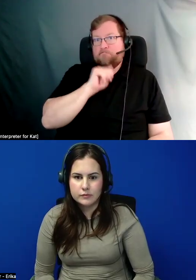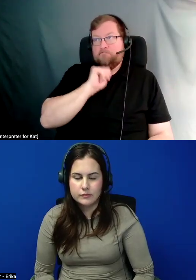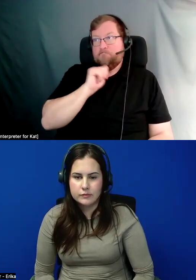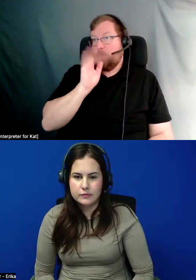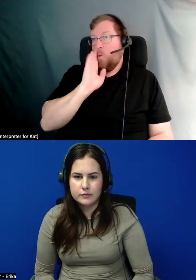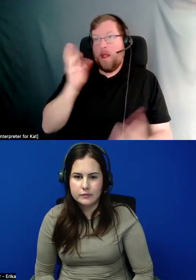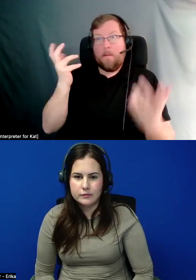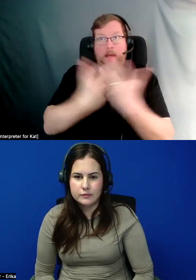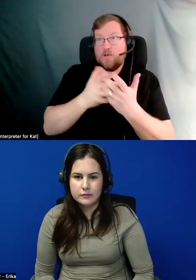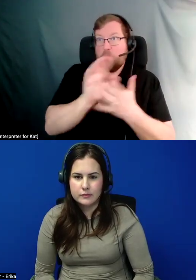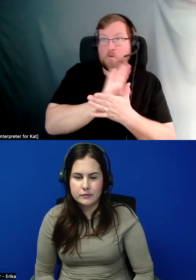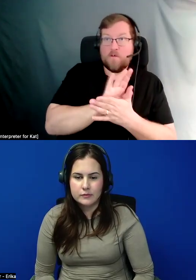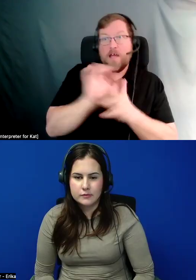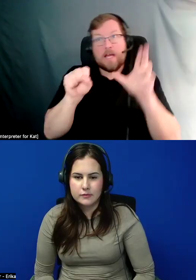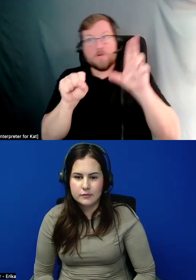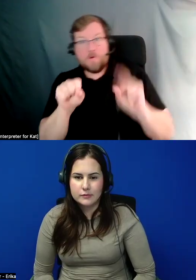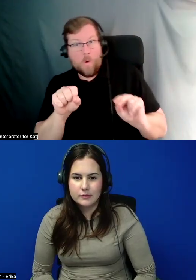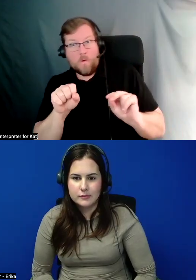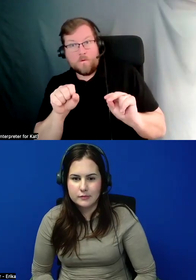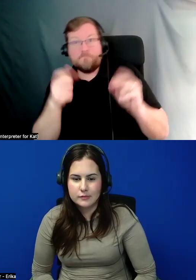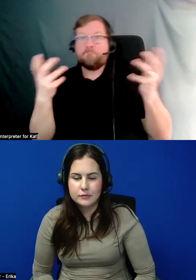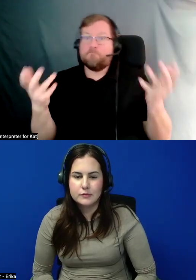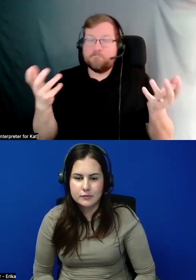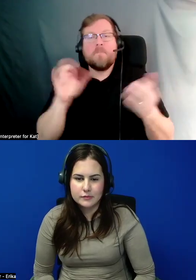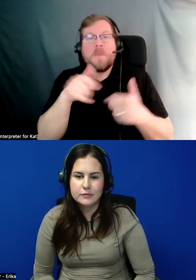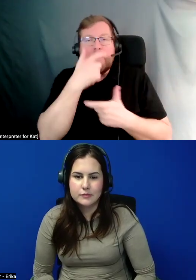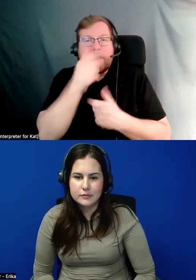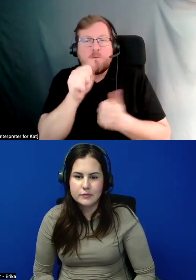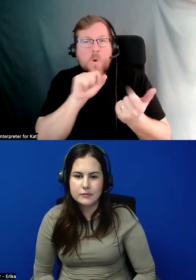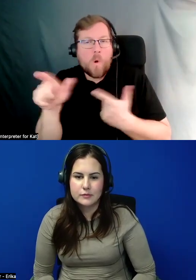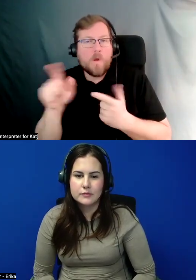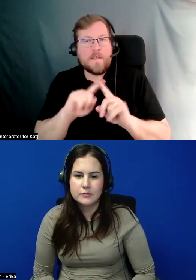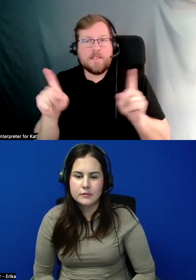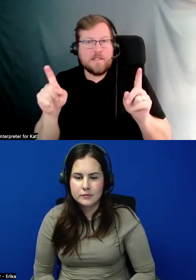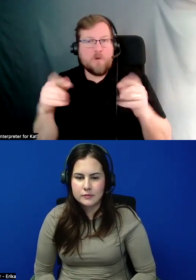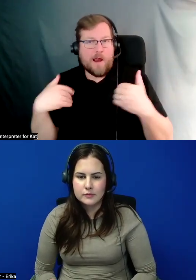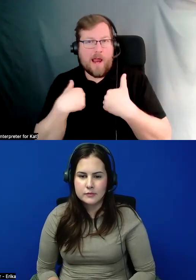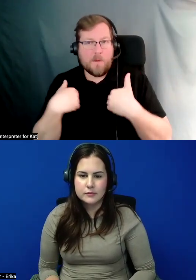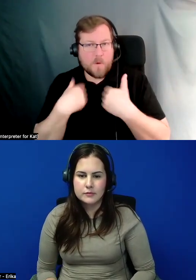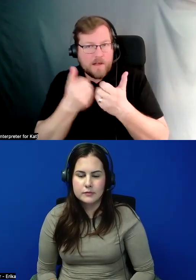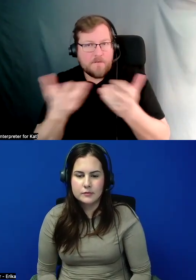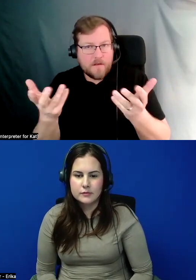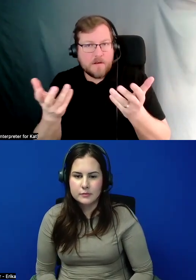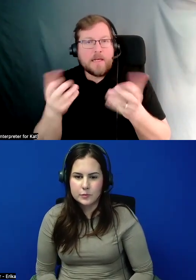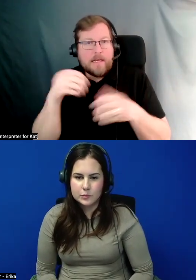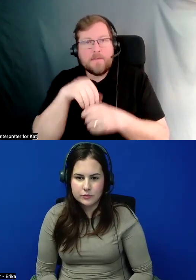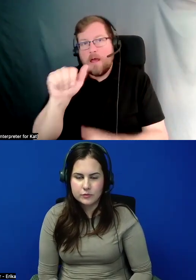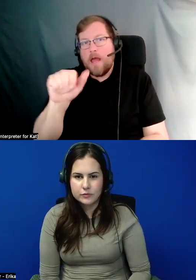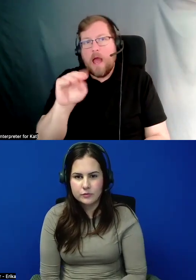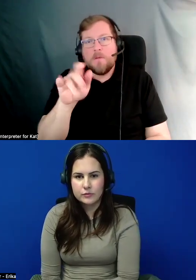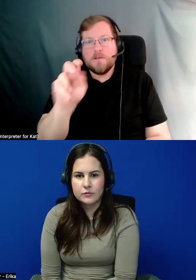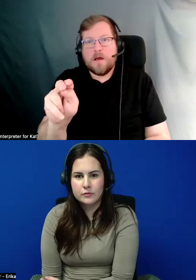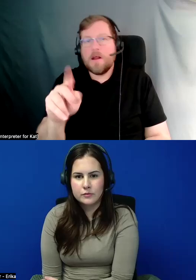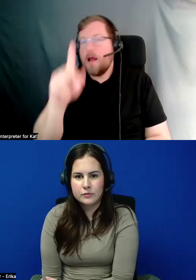or not. Flip it out. So that was really interesting with all of the wildlife and animals in the Amazon. I thought it was